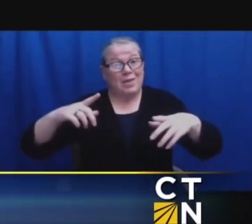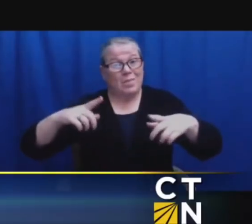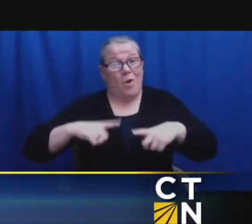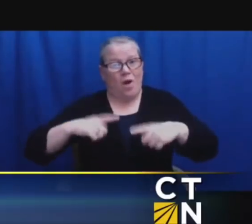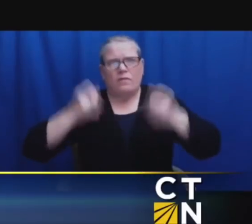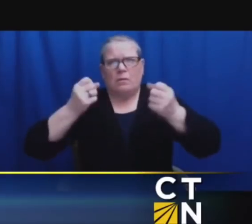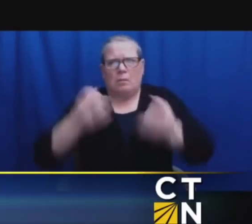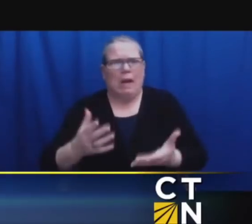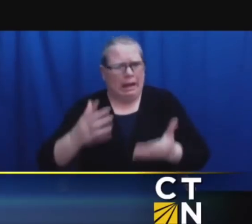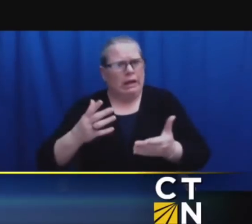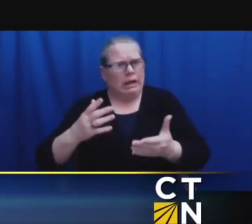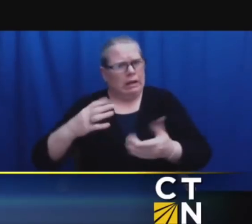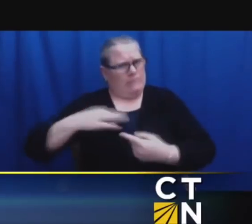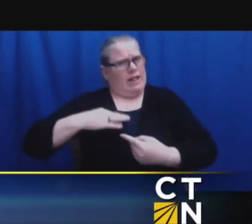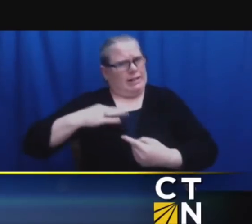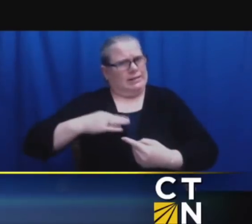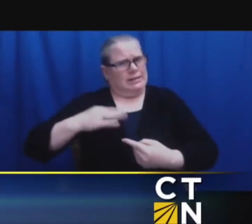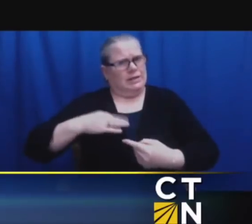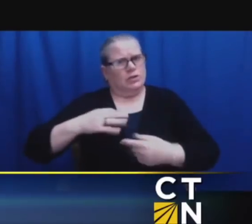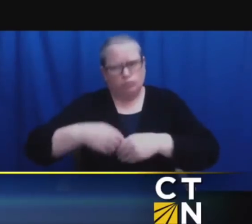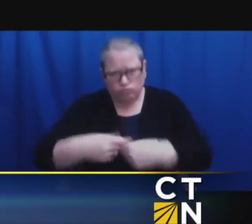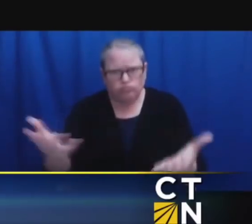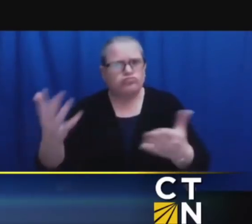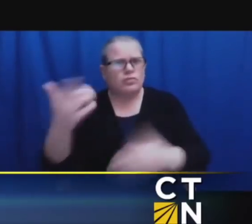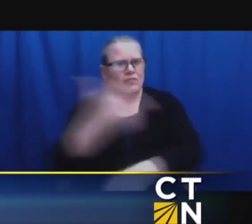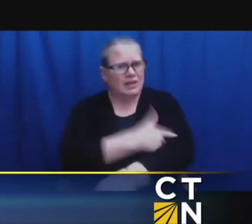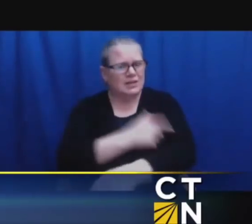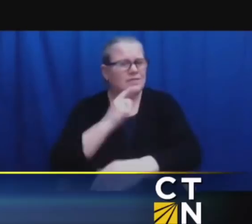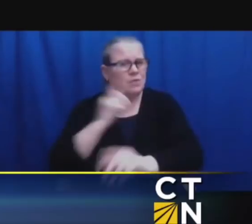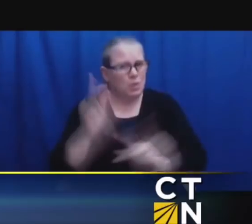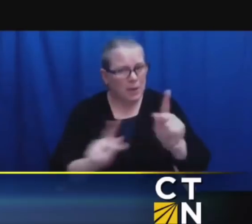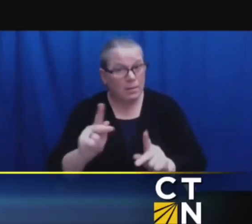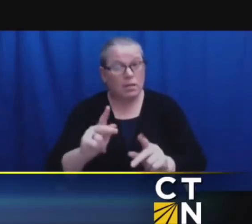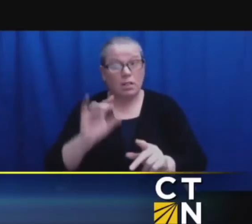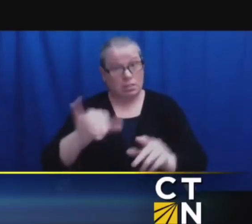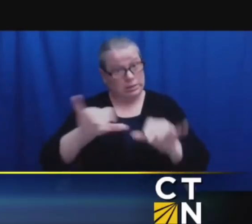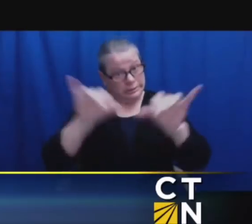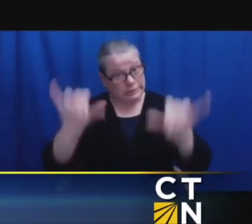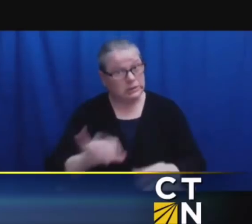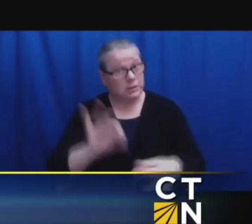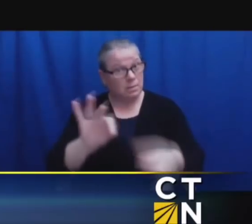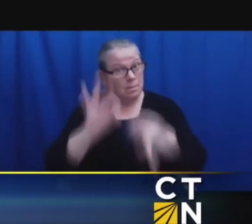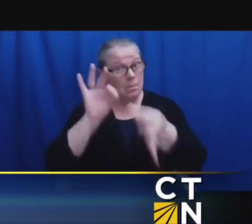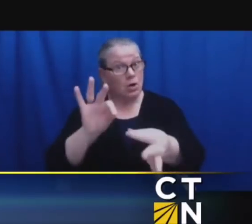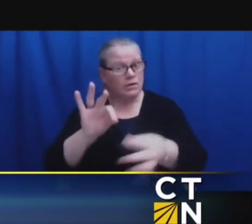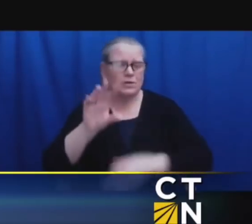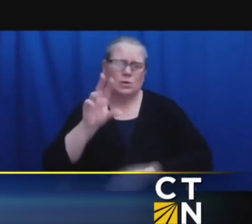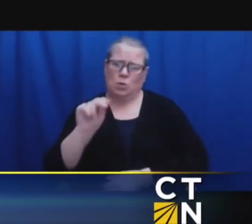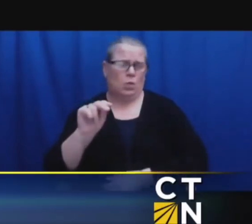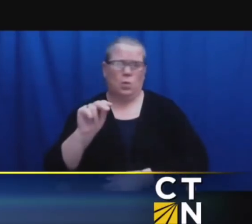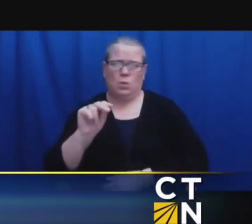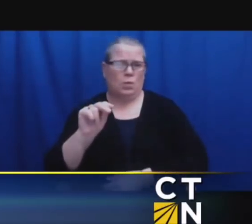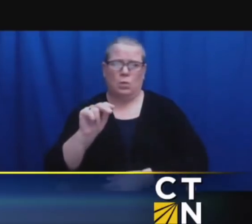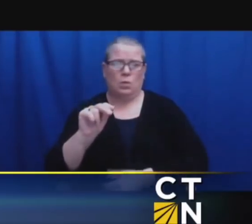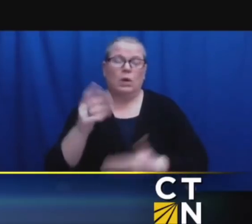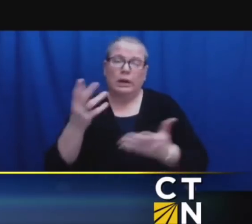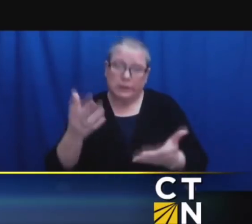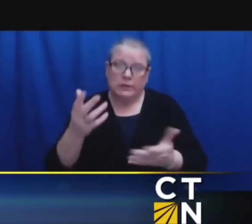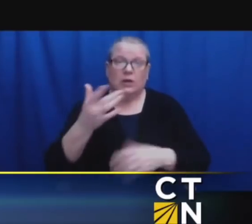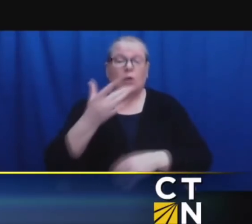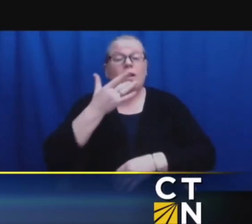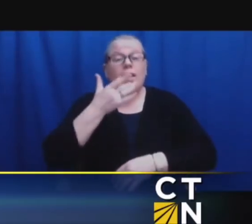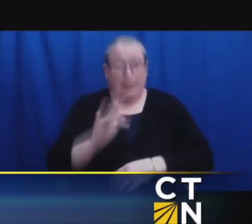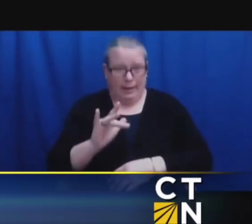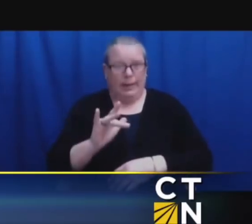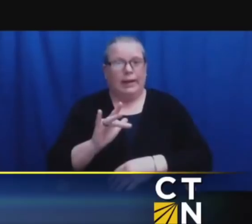provide vaccines to the population. Is it perfect? No. We're fortunate. We're of all the